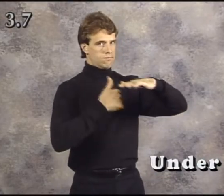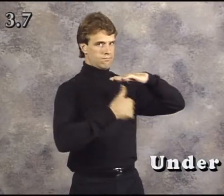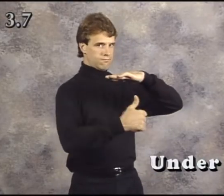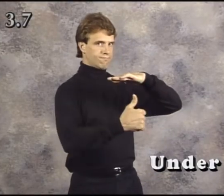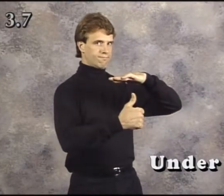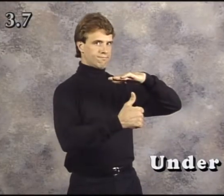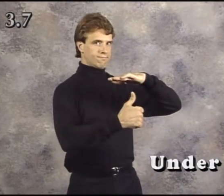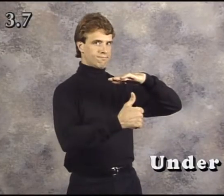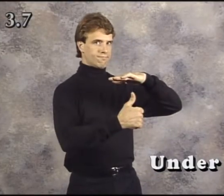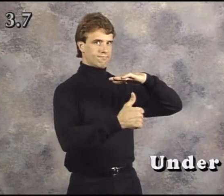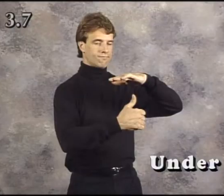Under.